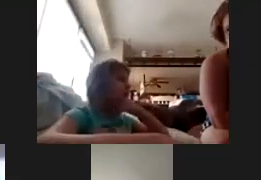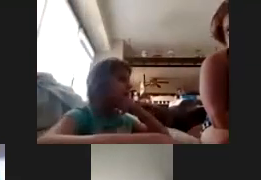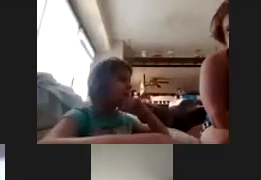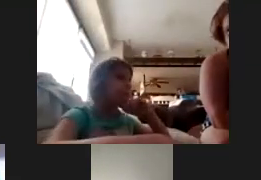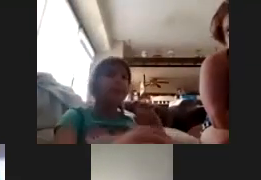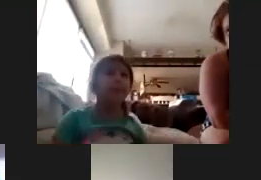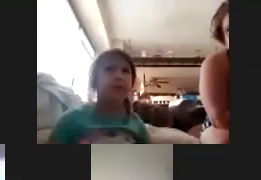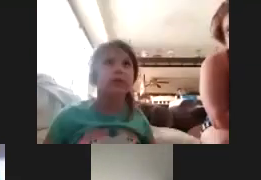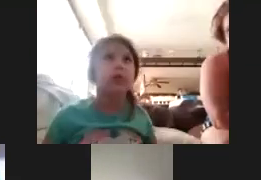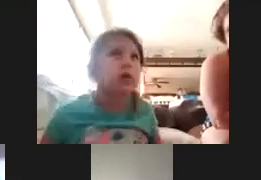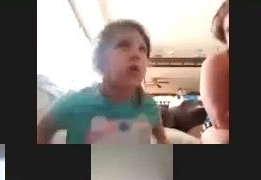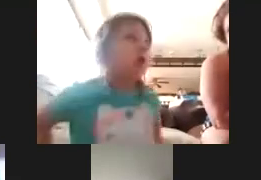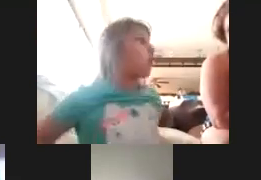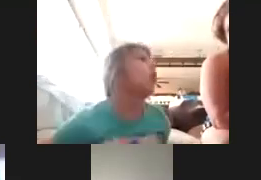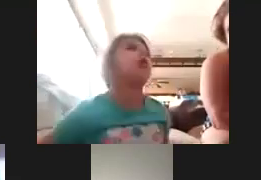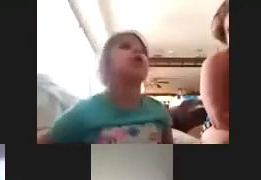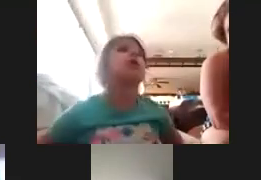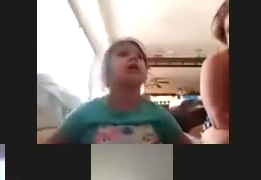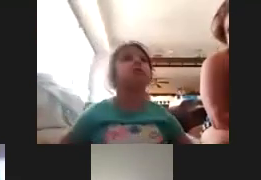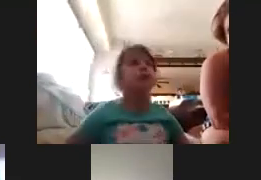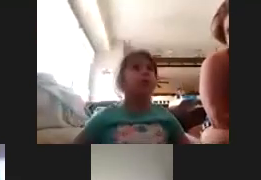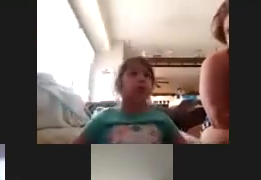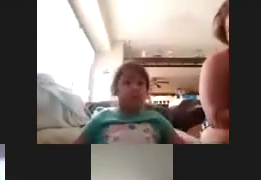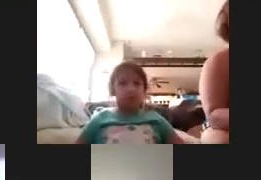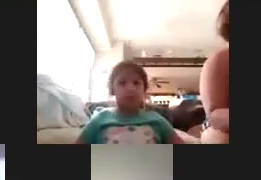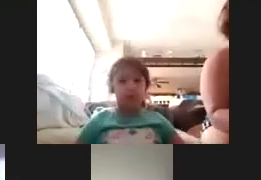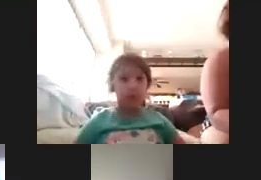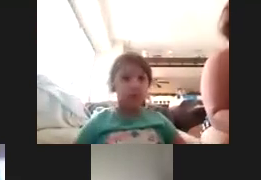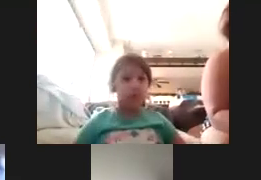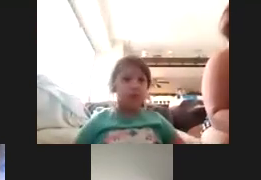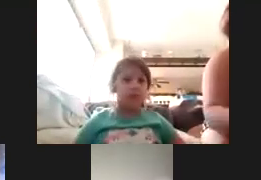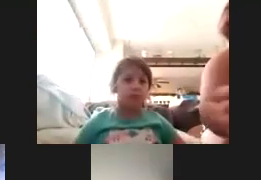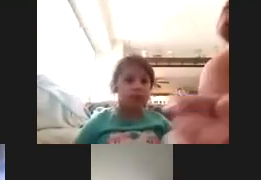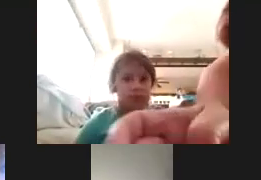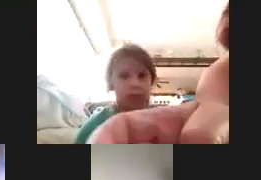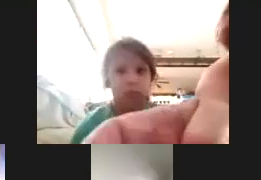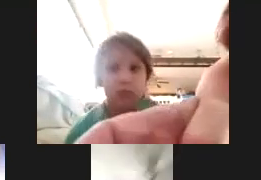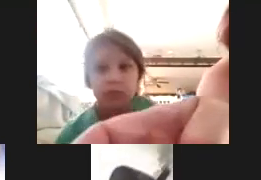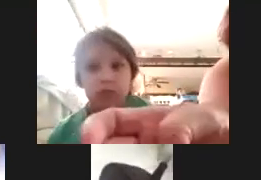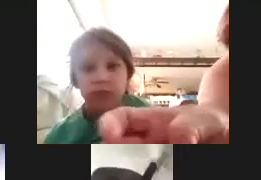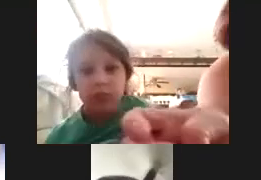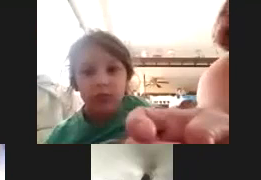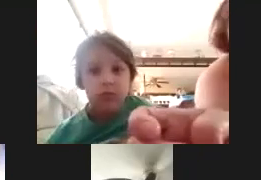not all deaf people that have a hard of hearing know sign language. So there's that as well. So there's lots of different things out